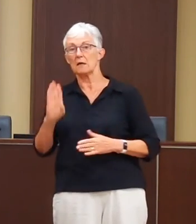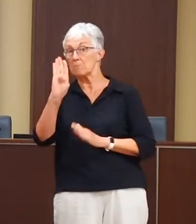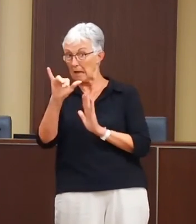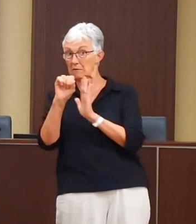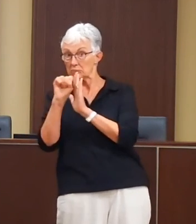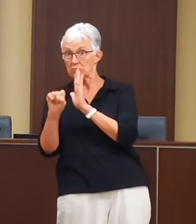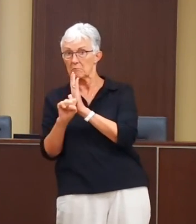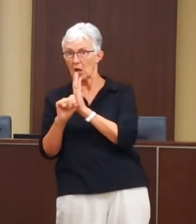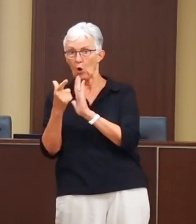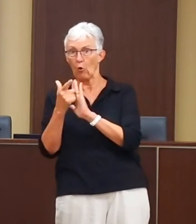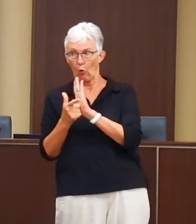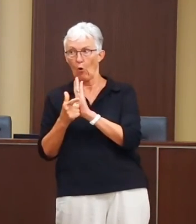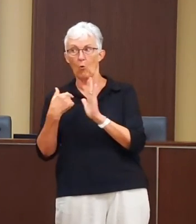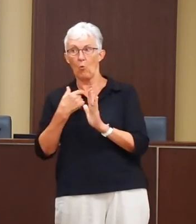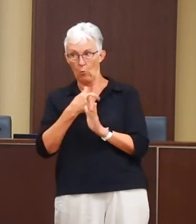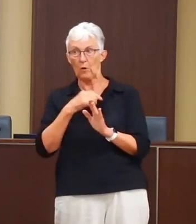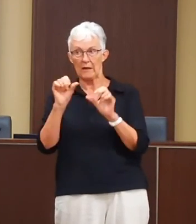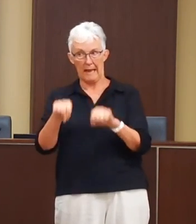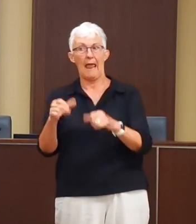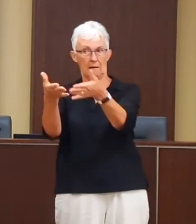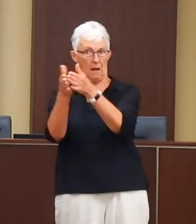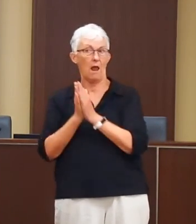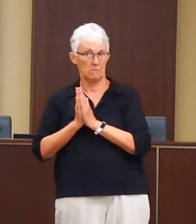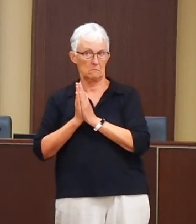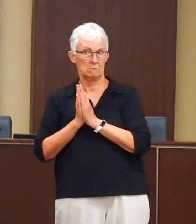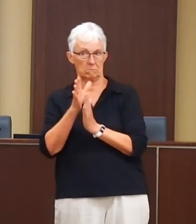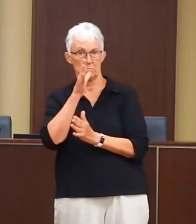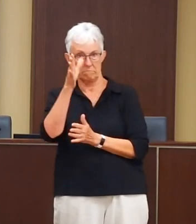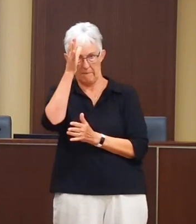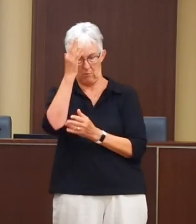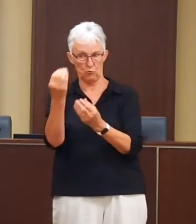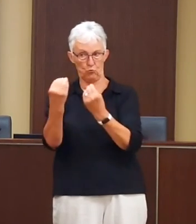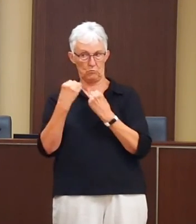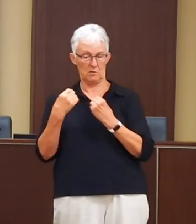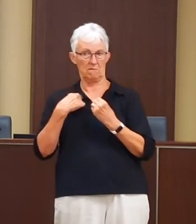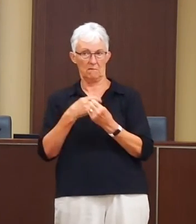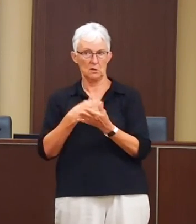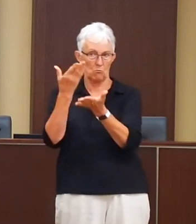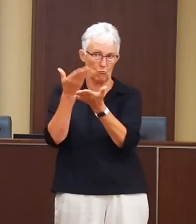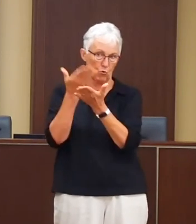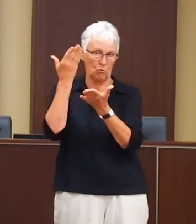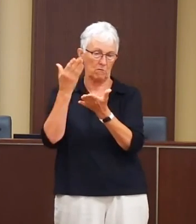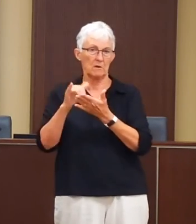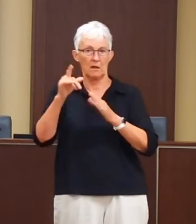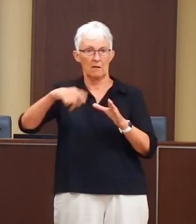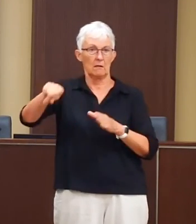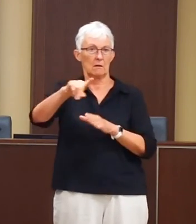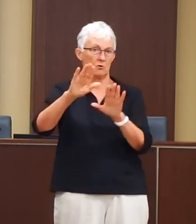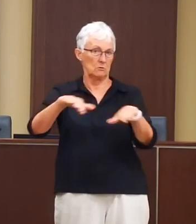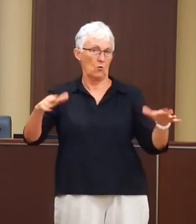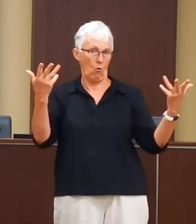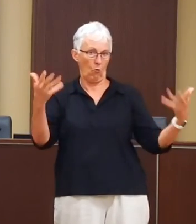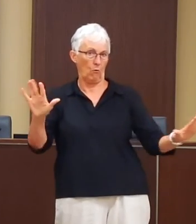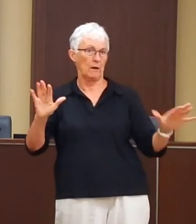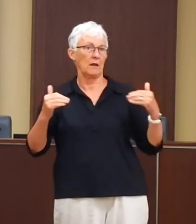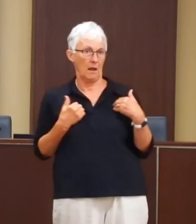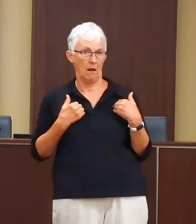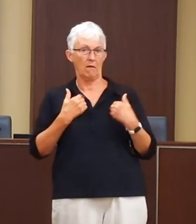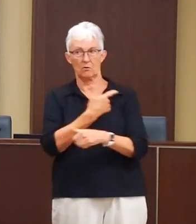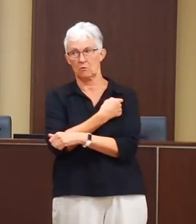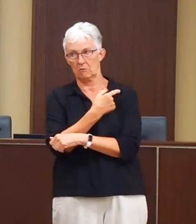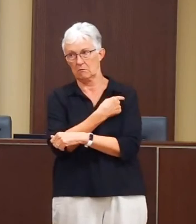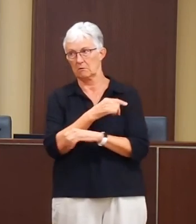to obtain vaccination records. So we'll have a better handle on that. But